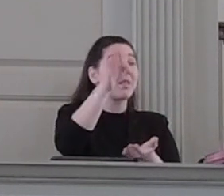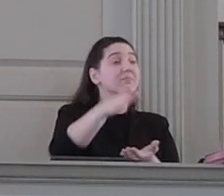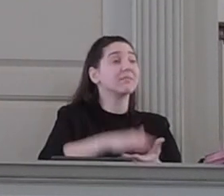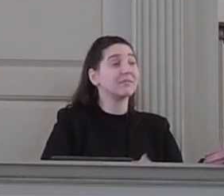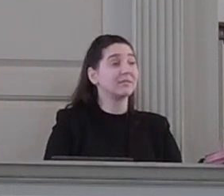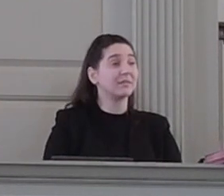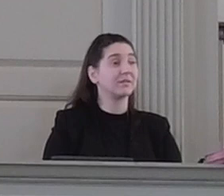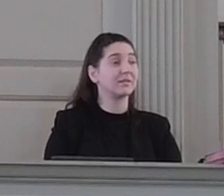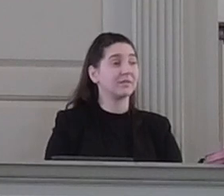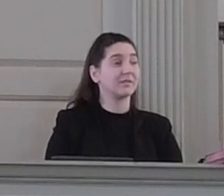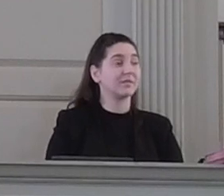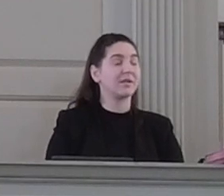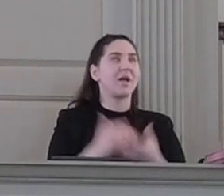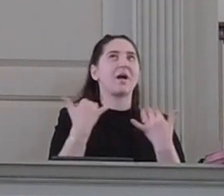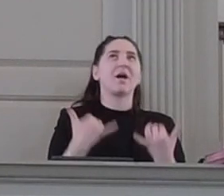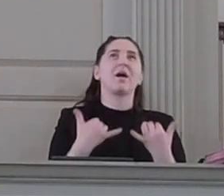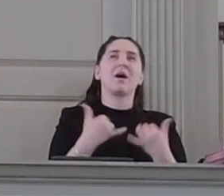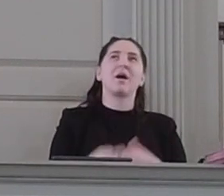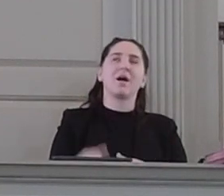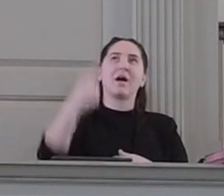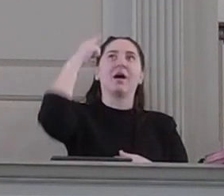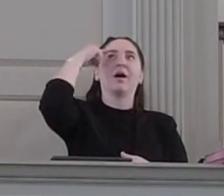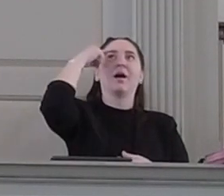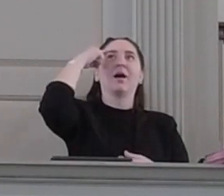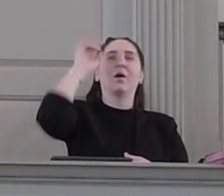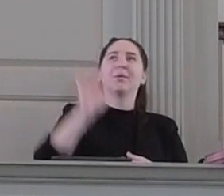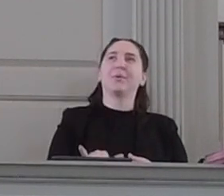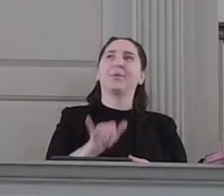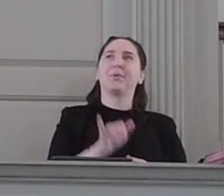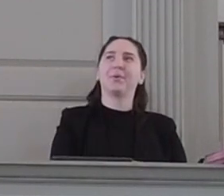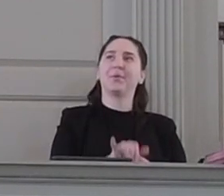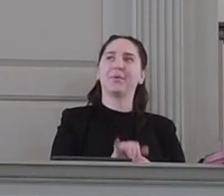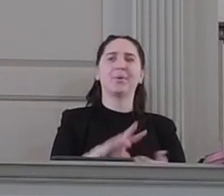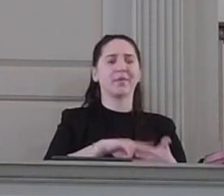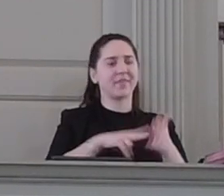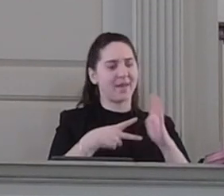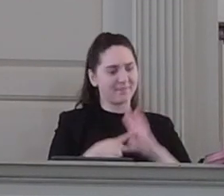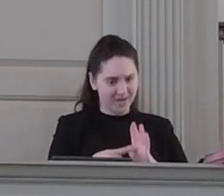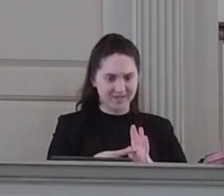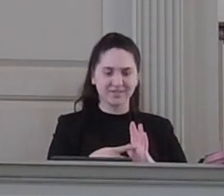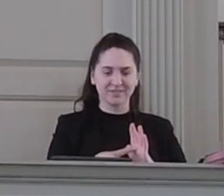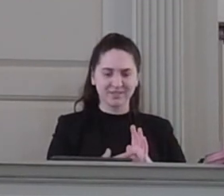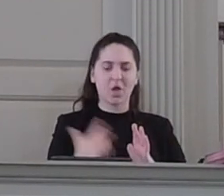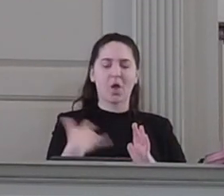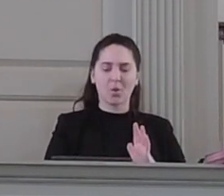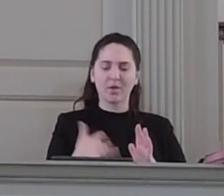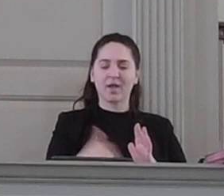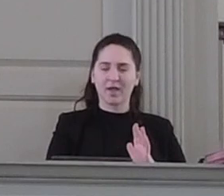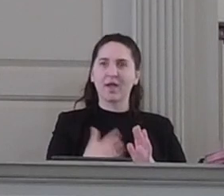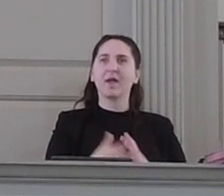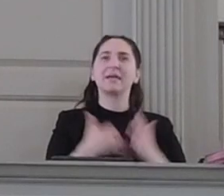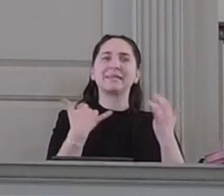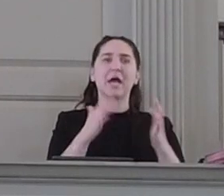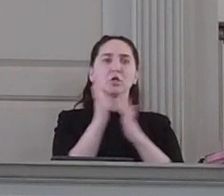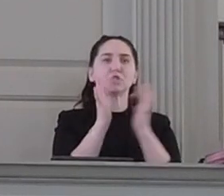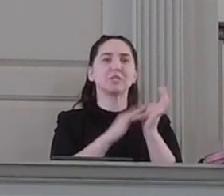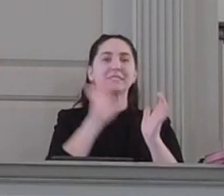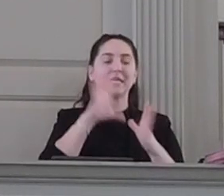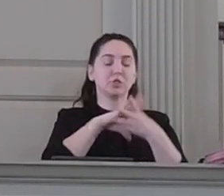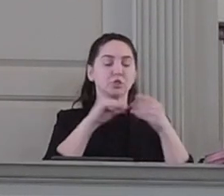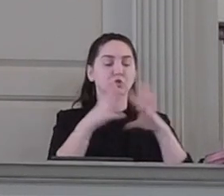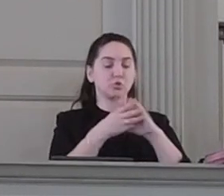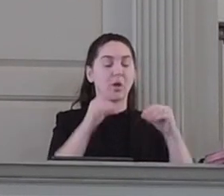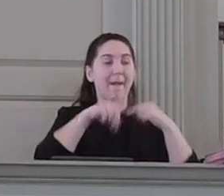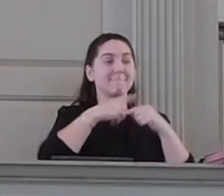And now we realized what that meant. Now we realize that Jesus' stories about the kingdom of